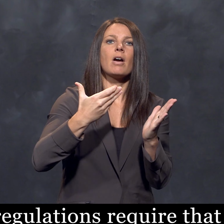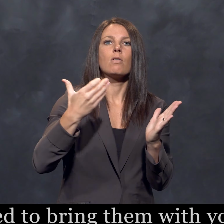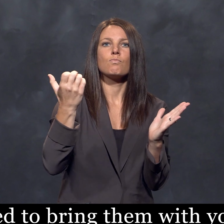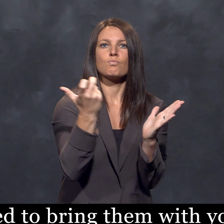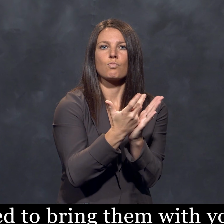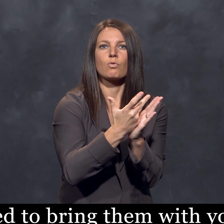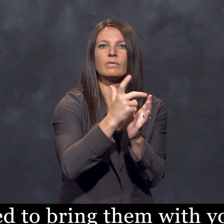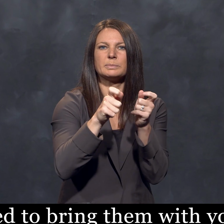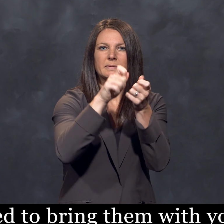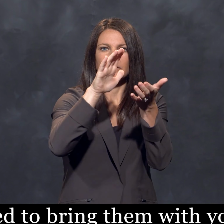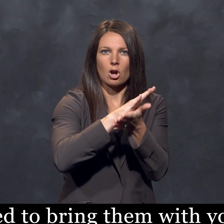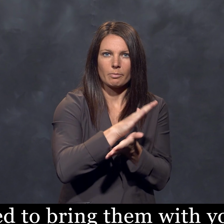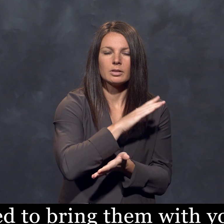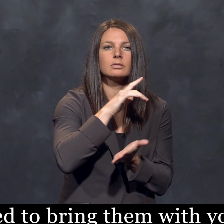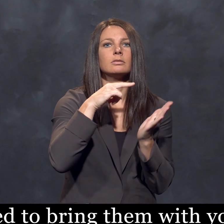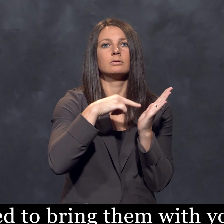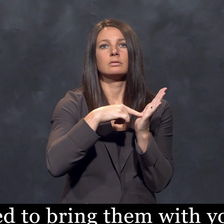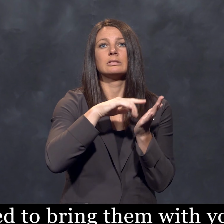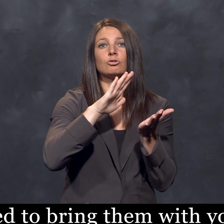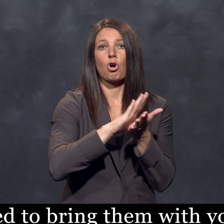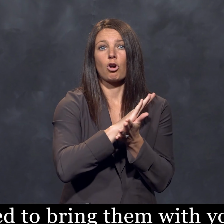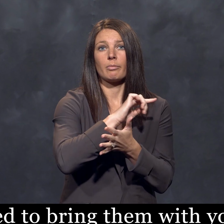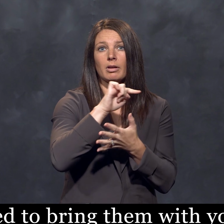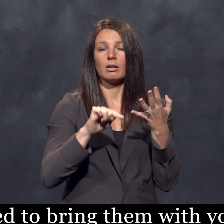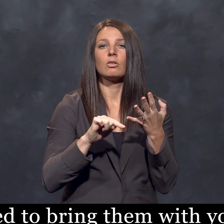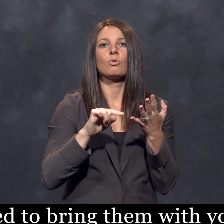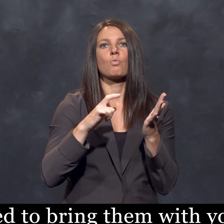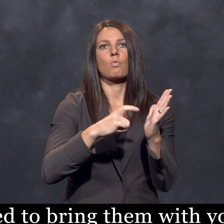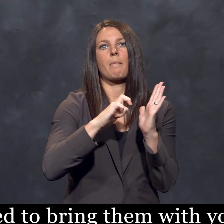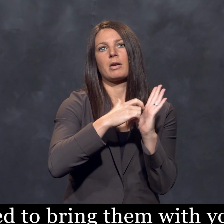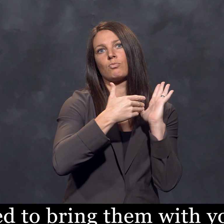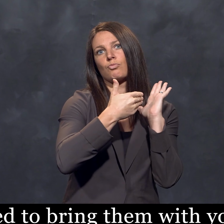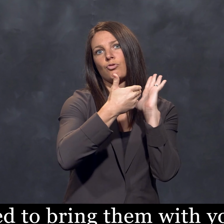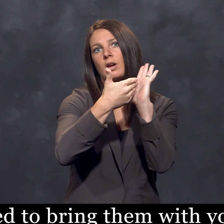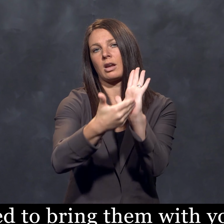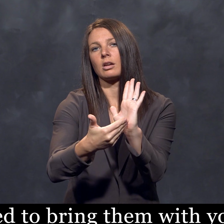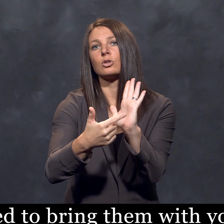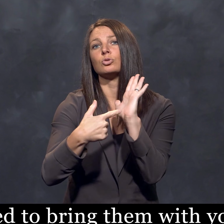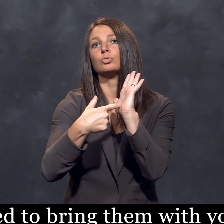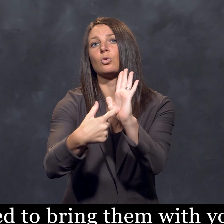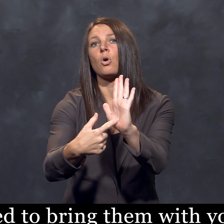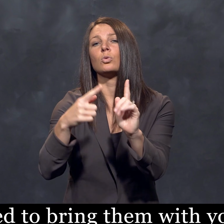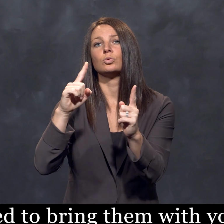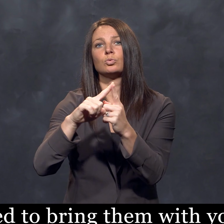So you need to bring them with you when you visit the driver's license center.